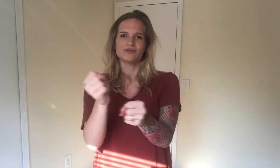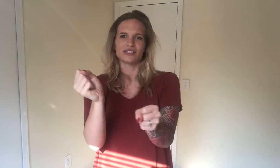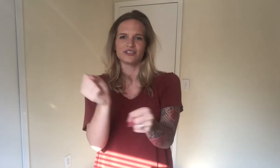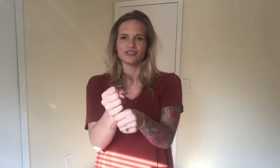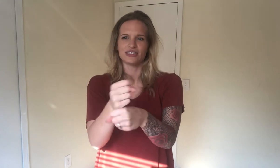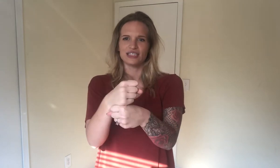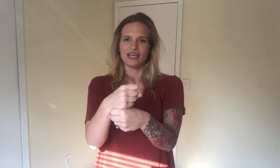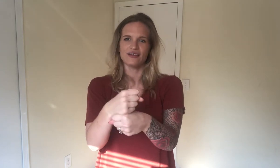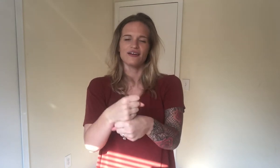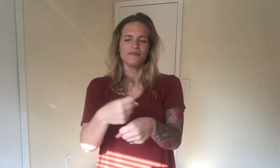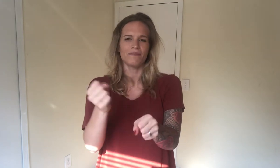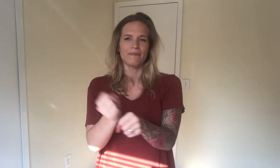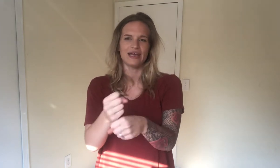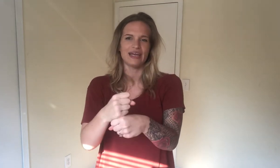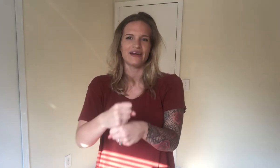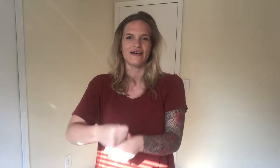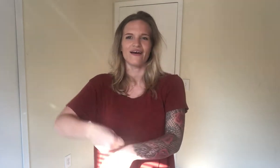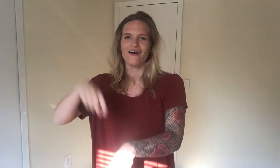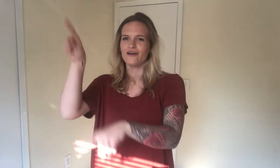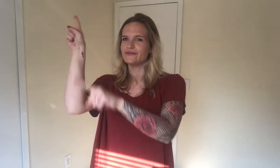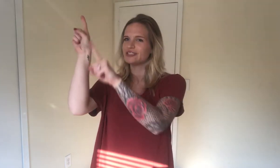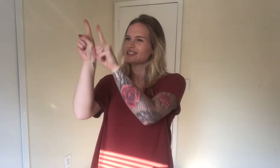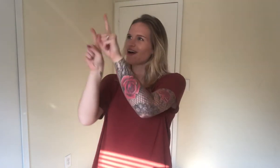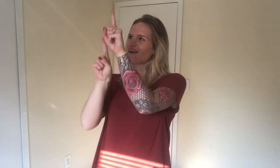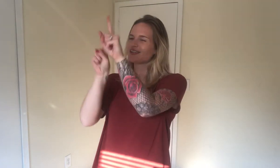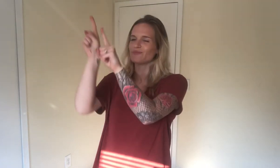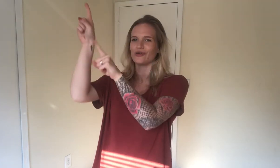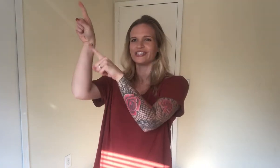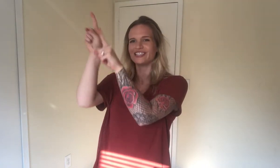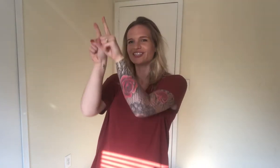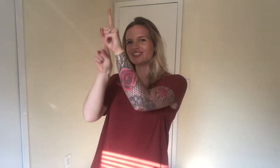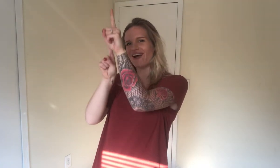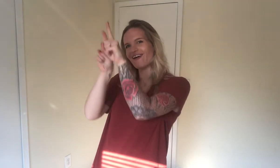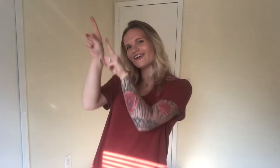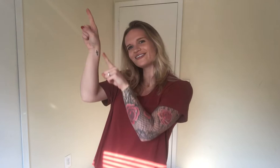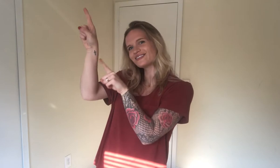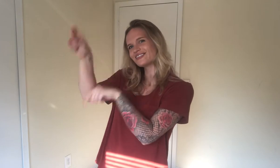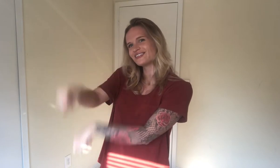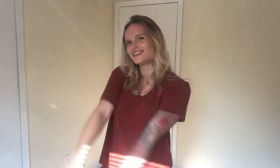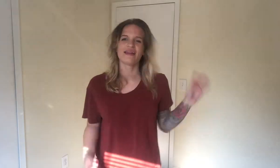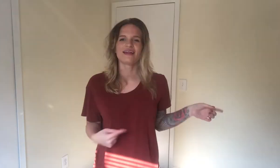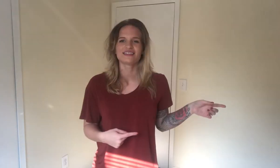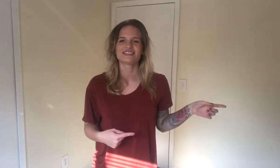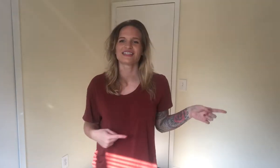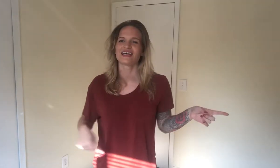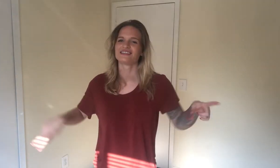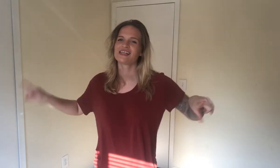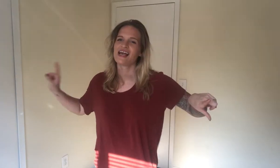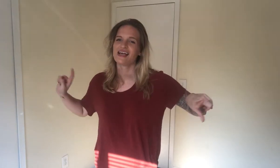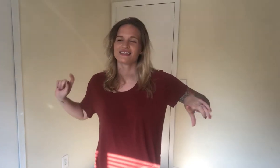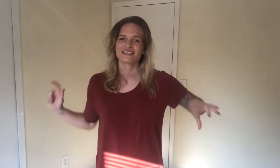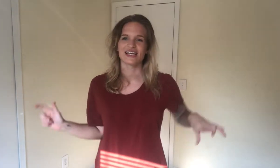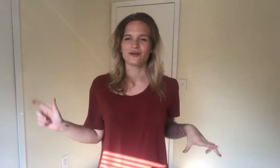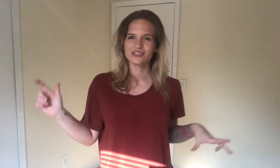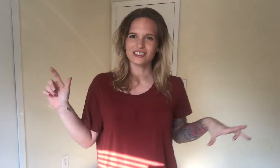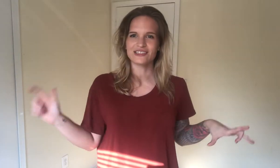twist your wrist together, made of stars, point to the stars. And then she says, sounds good